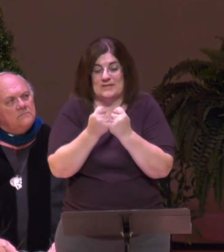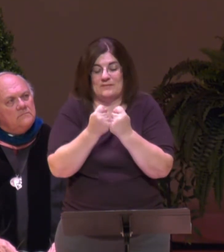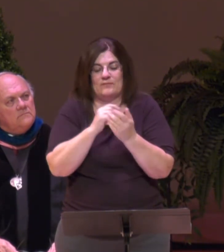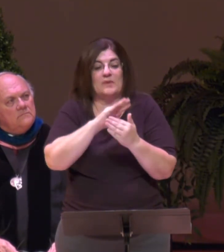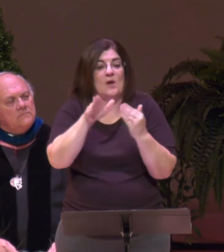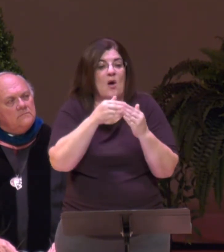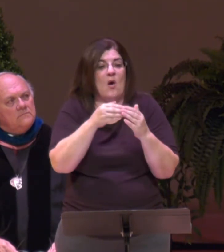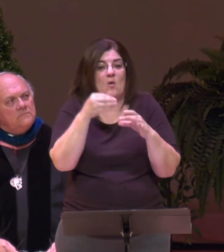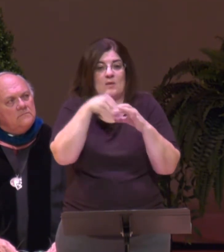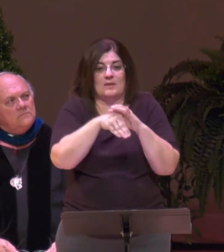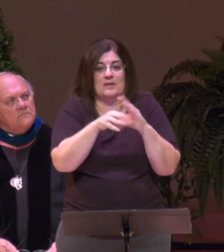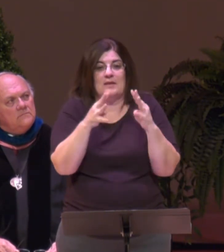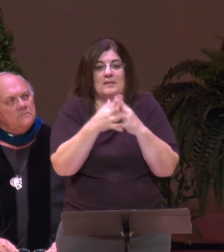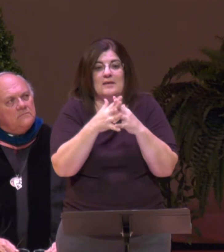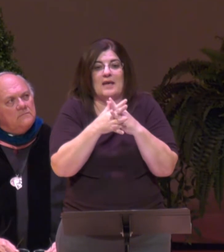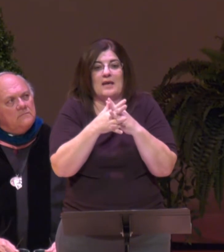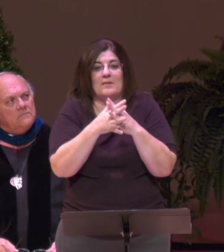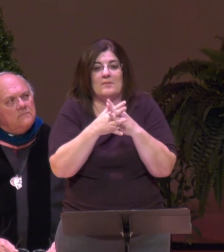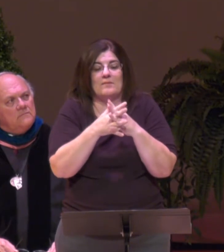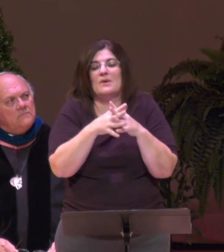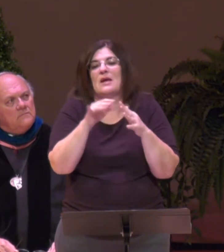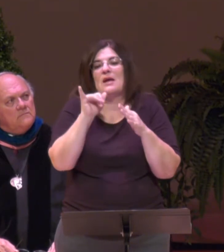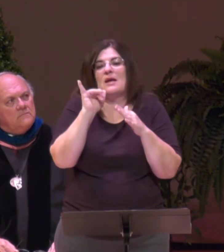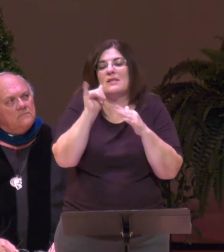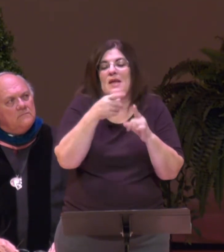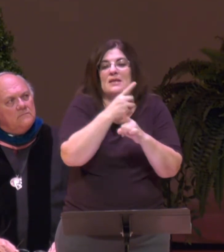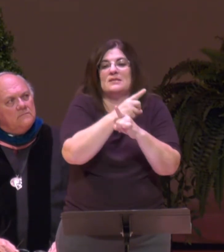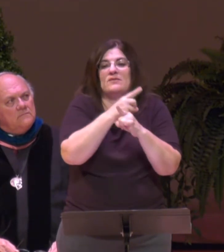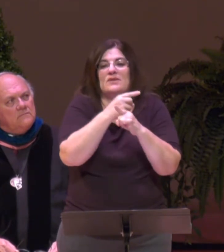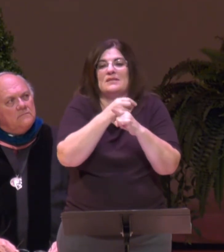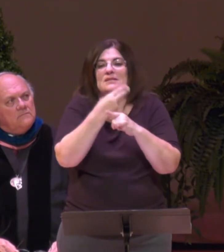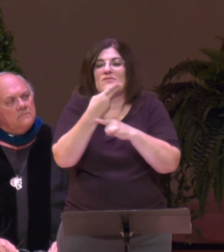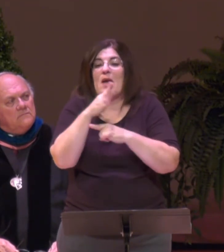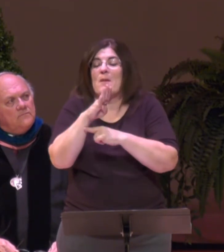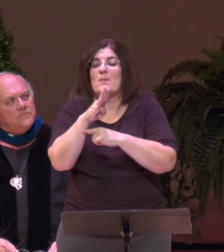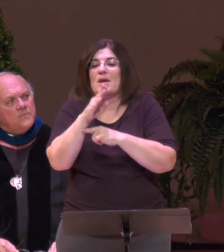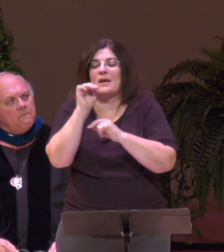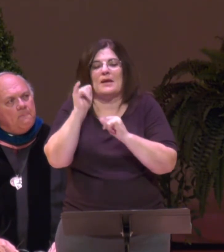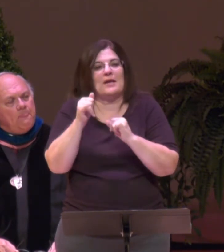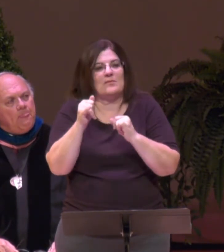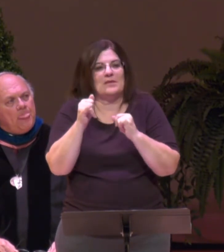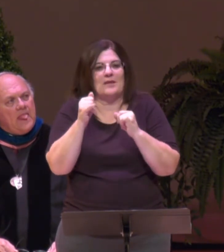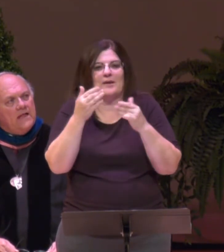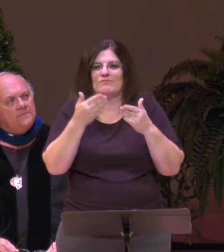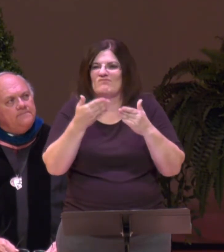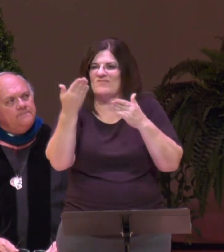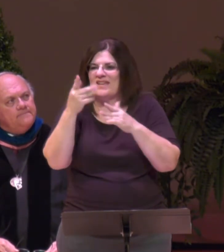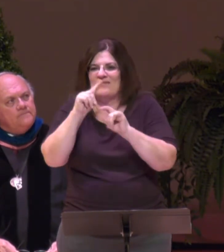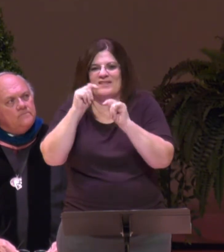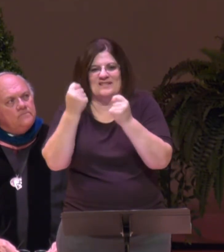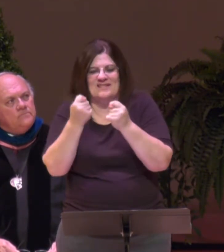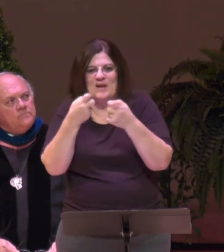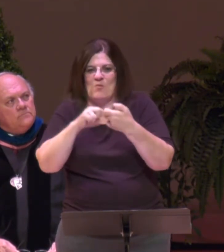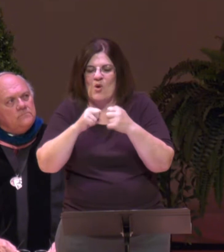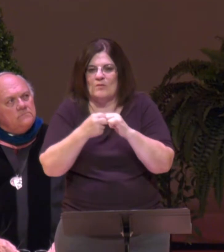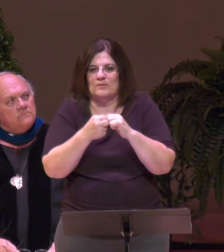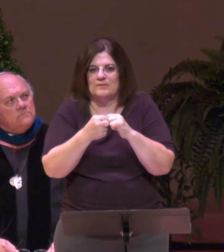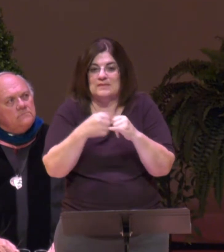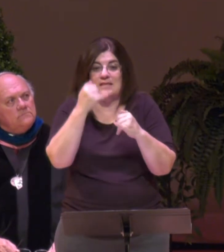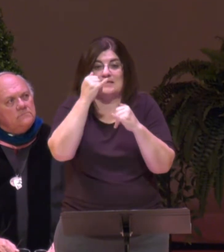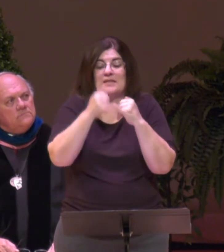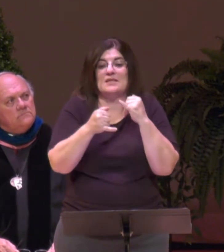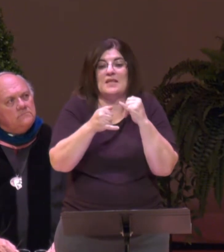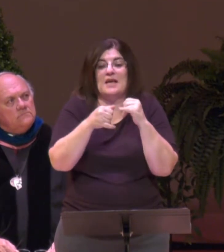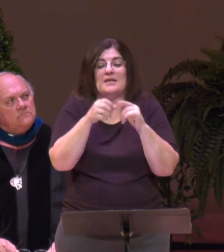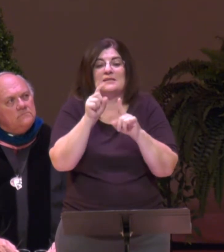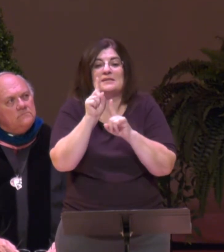All during the game, this defensive halfback had been giving the team fits. It's the last seconds of the game.